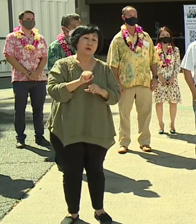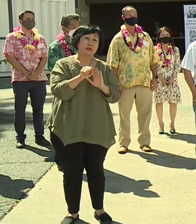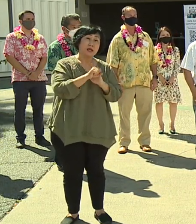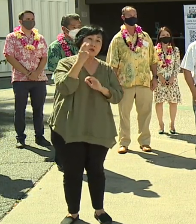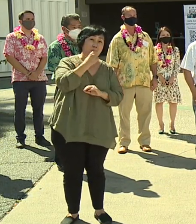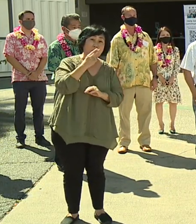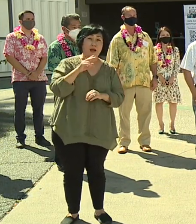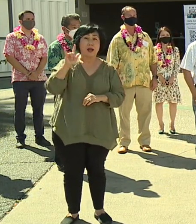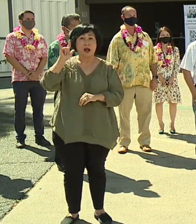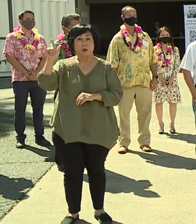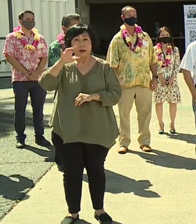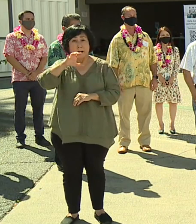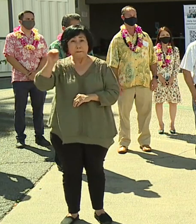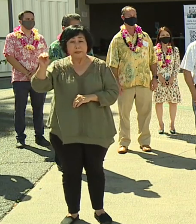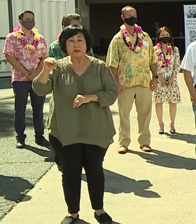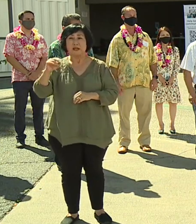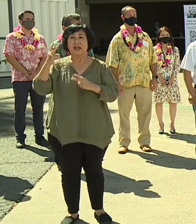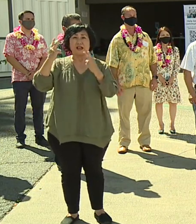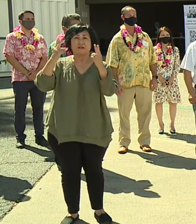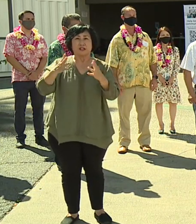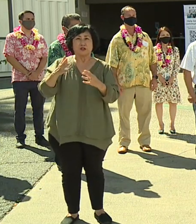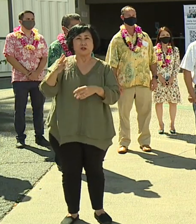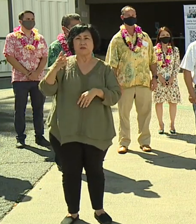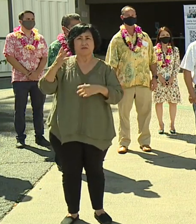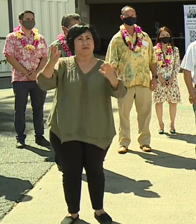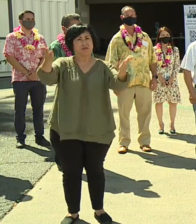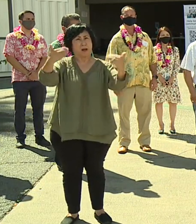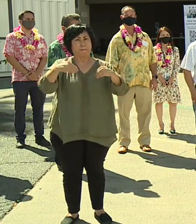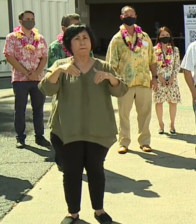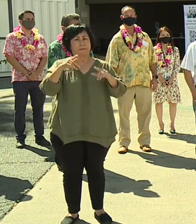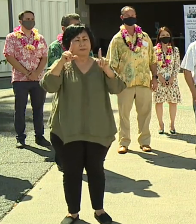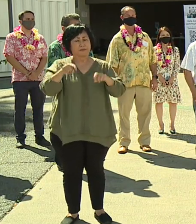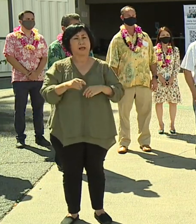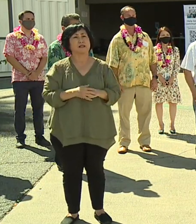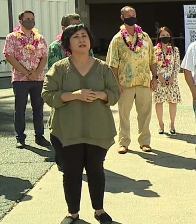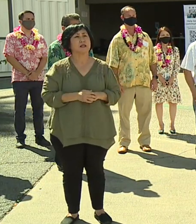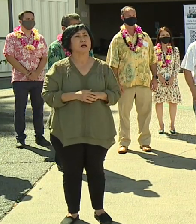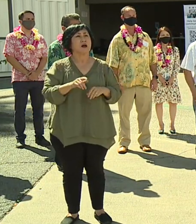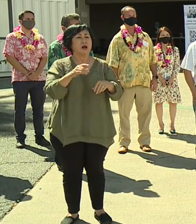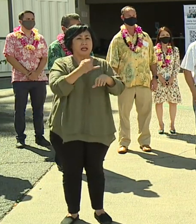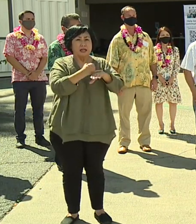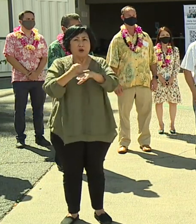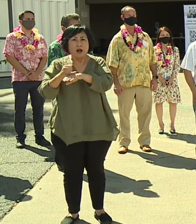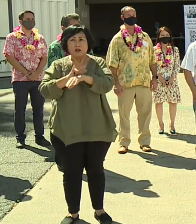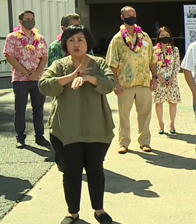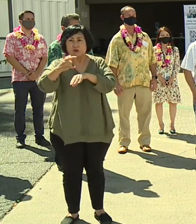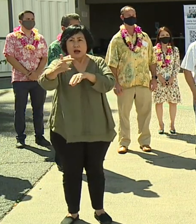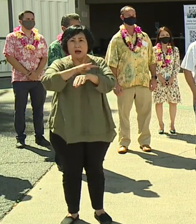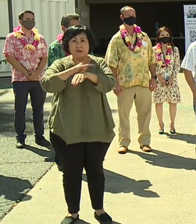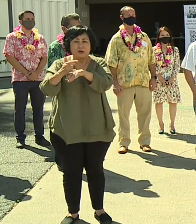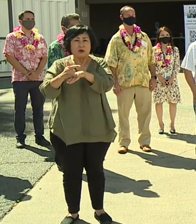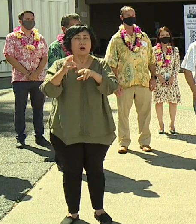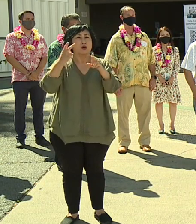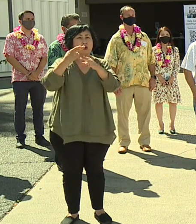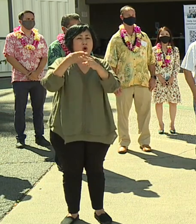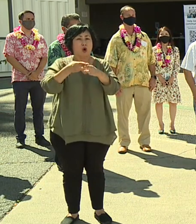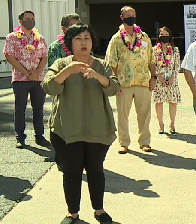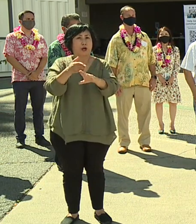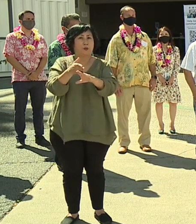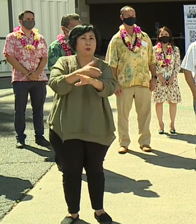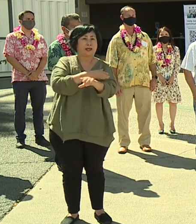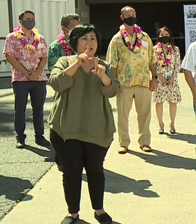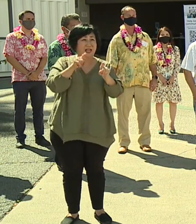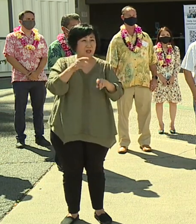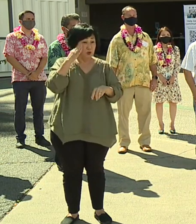for the airline industry and the visitor industry here. And of course, inter-island travelers in need of a pretest. As you know,